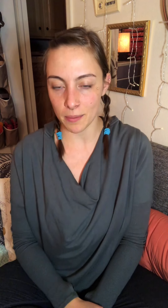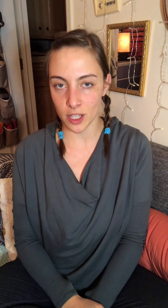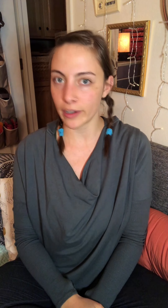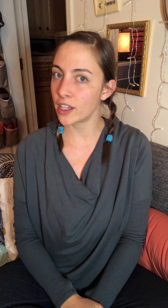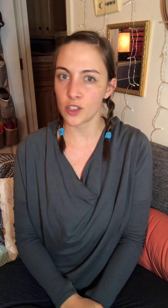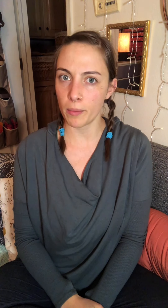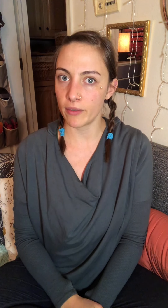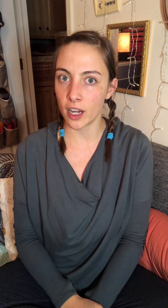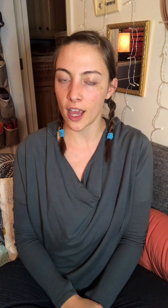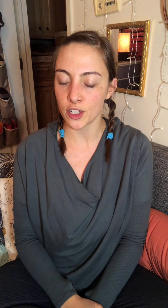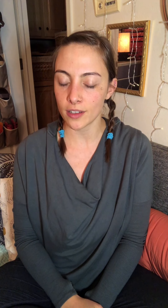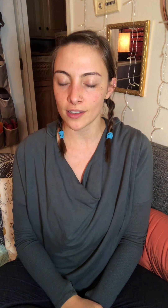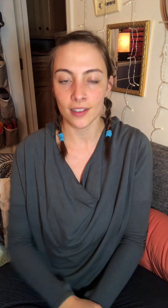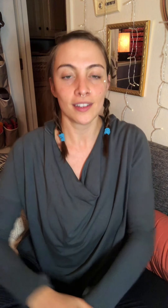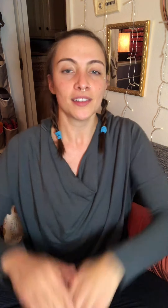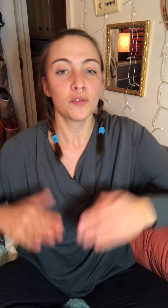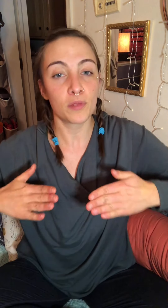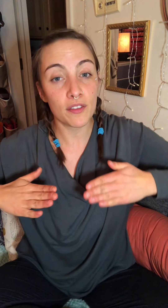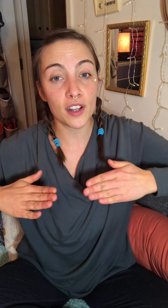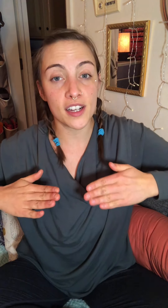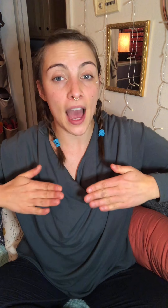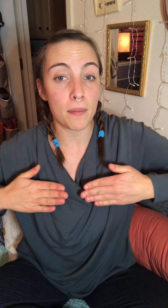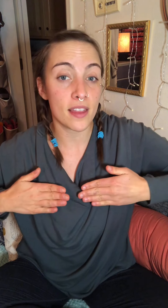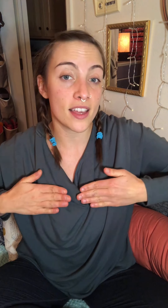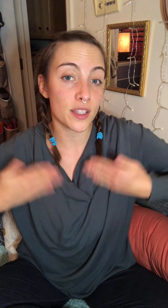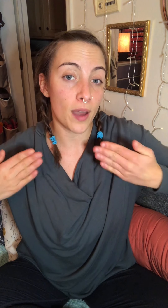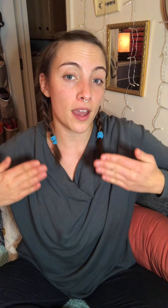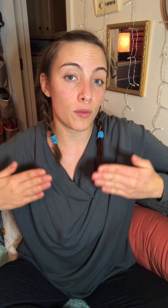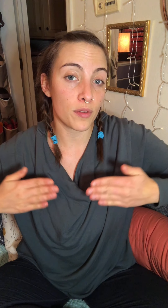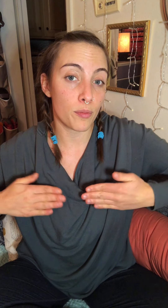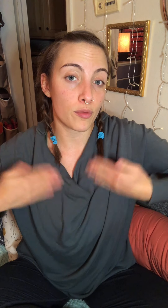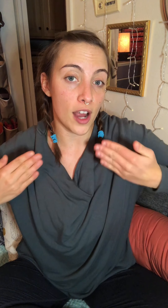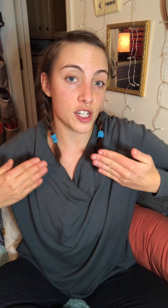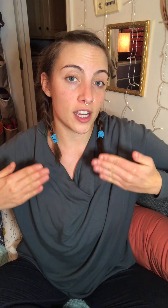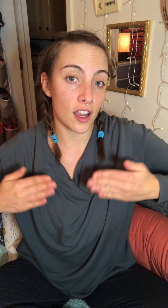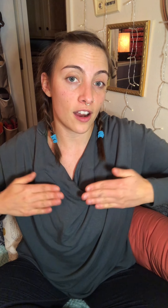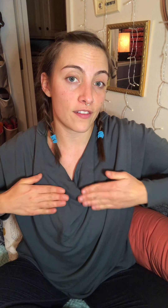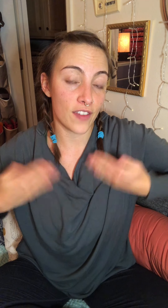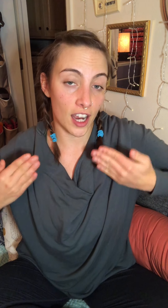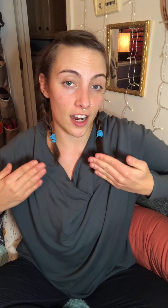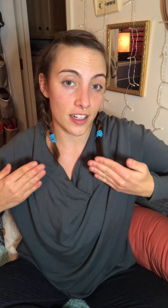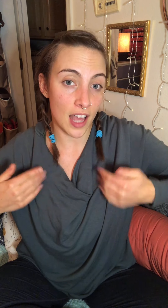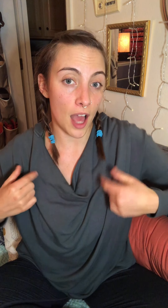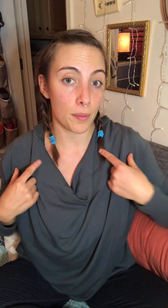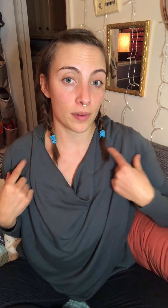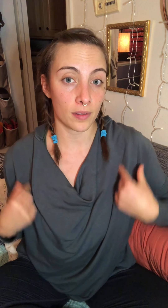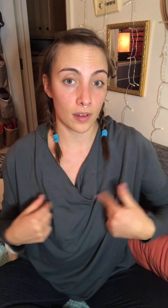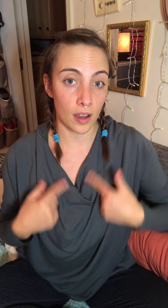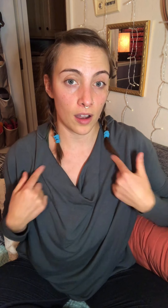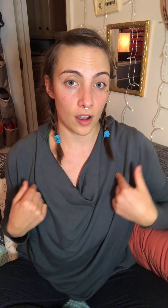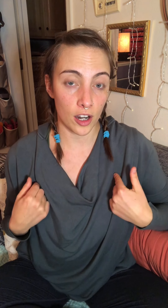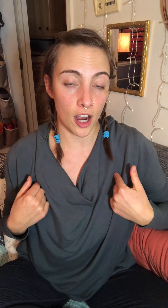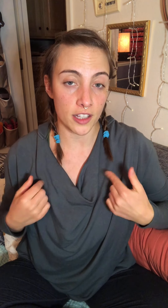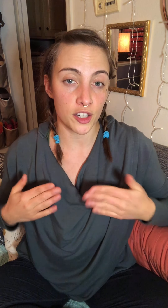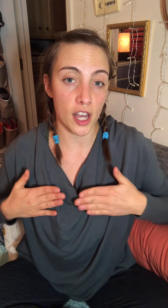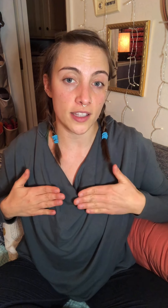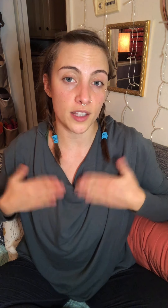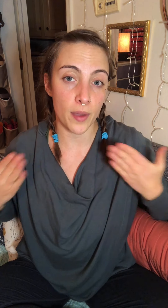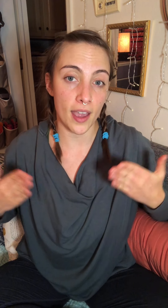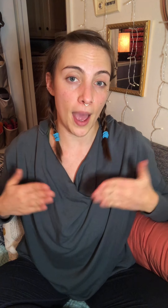3. So many variations. We've learned happy this way with brushing our fingers up across our chest this way, happy.